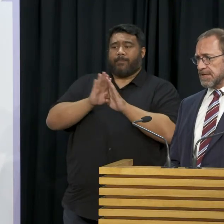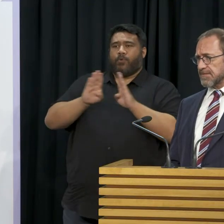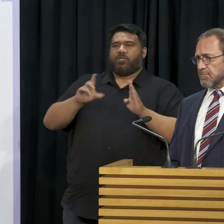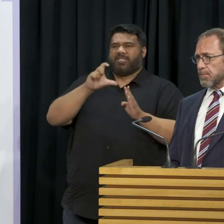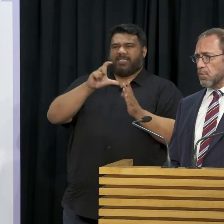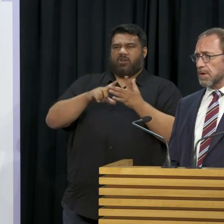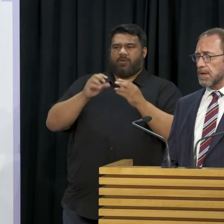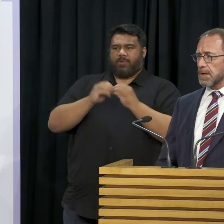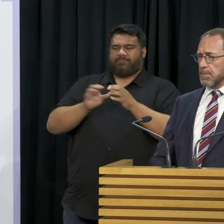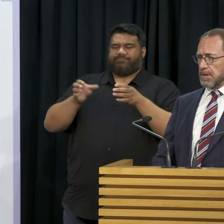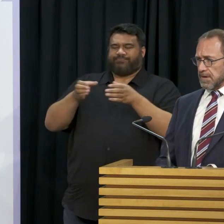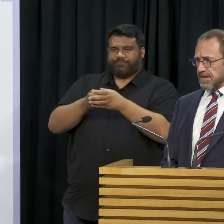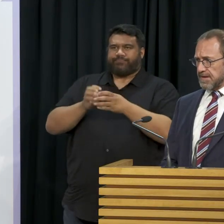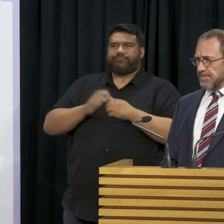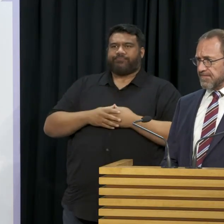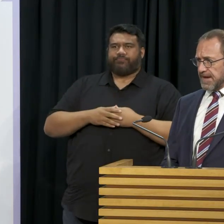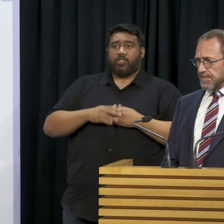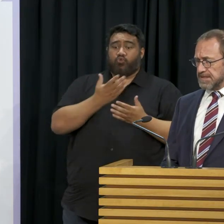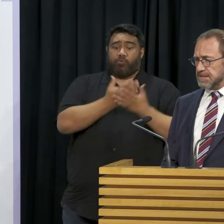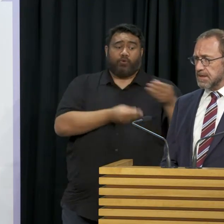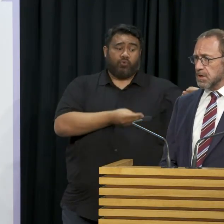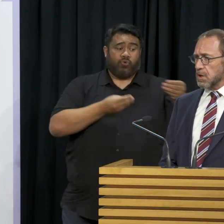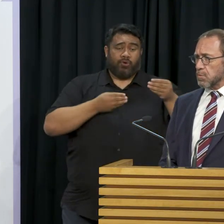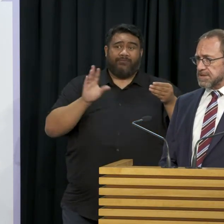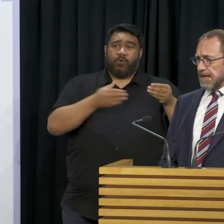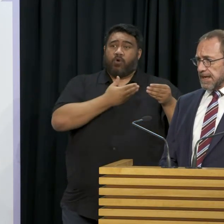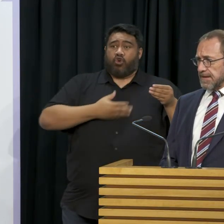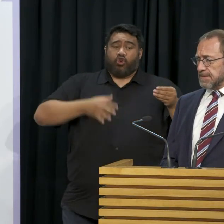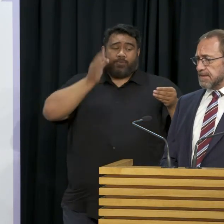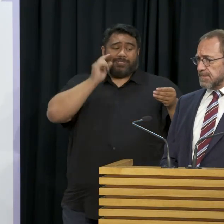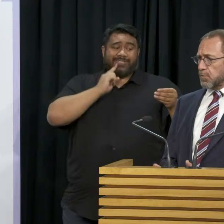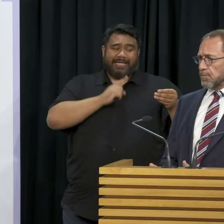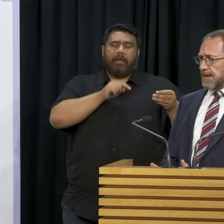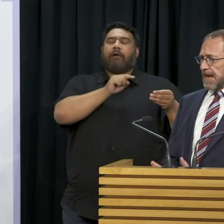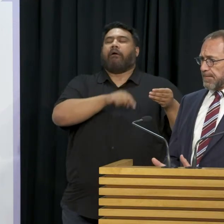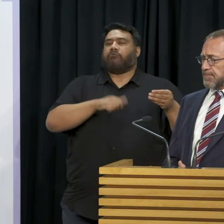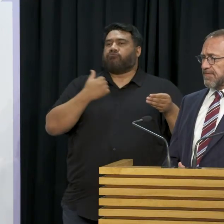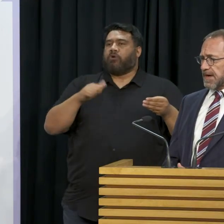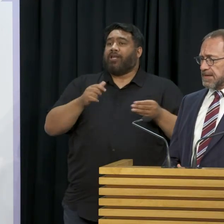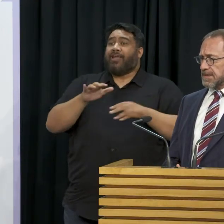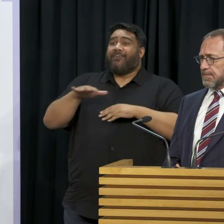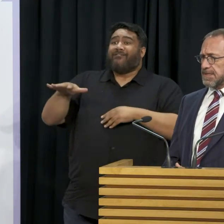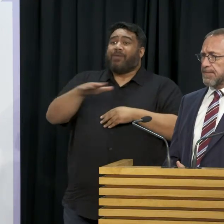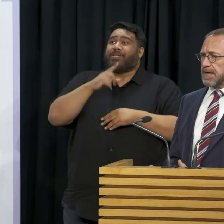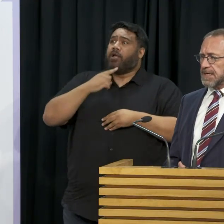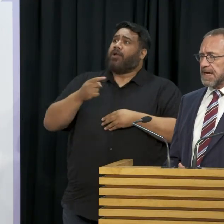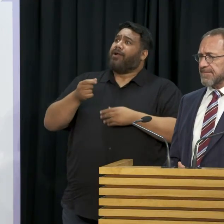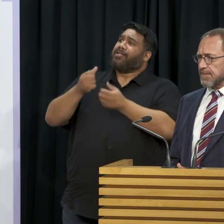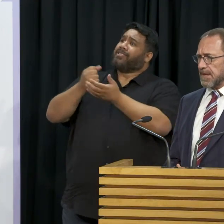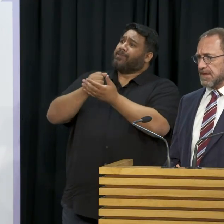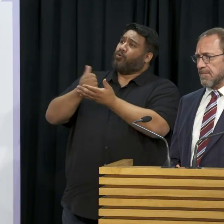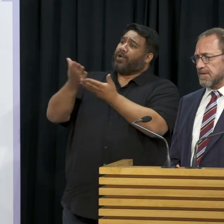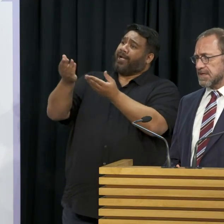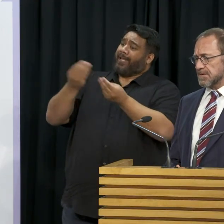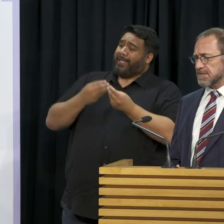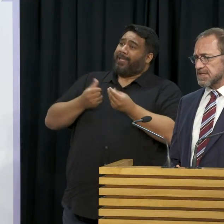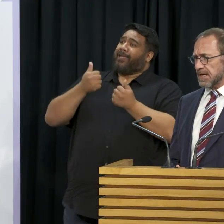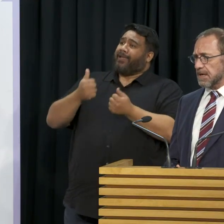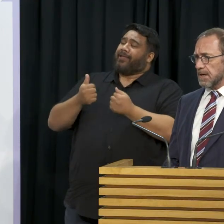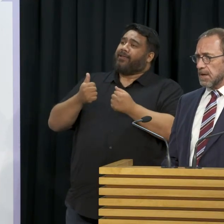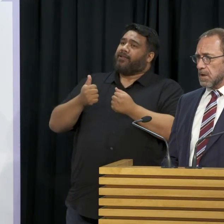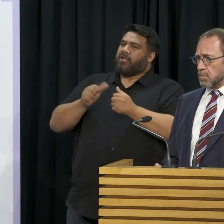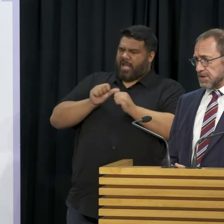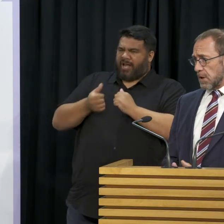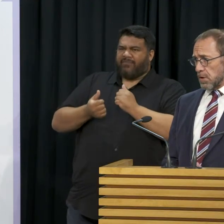after the release of the report, when a lot of the families were saying that support that had been provided to them in the immediate aftermath of the terrorist